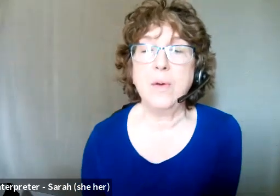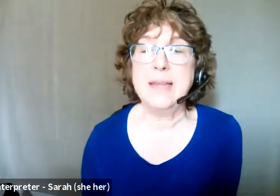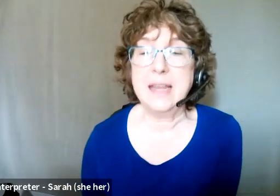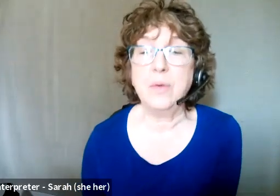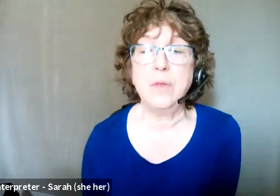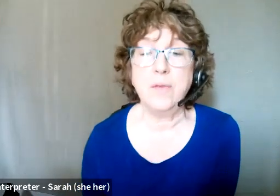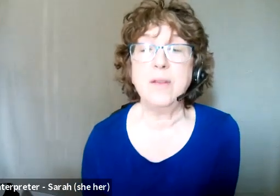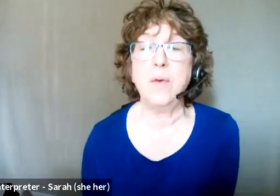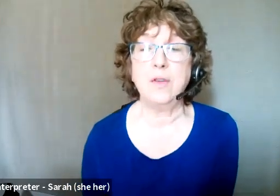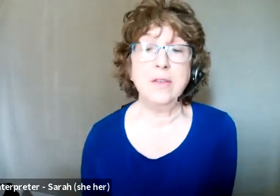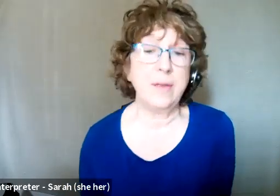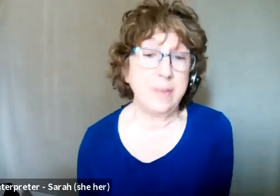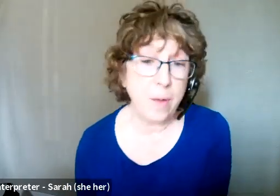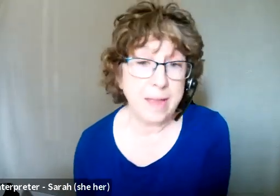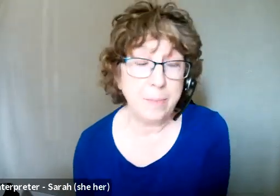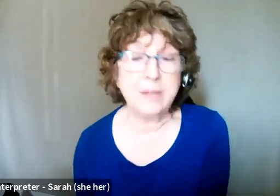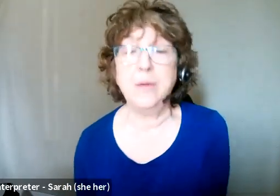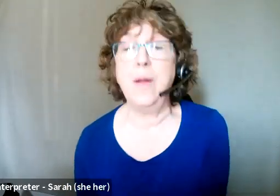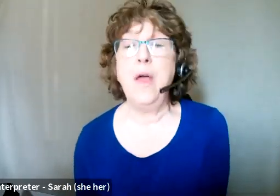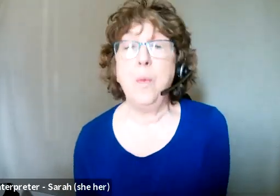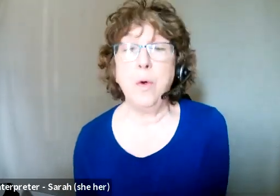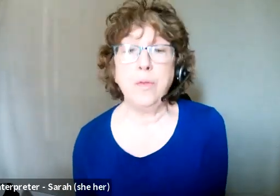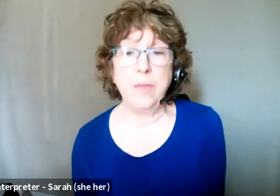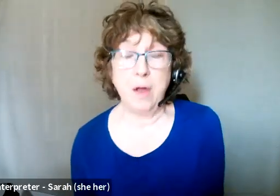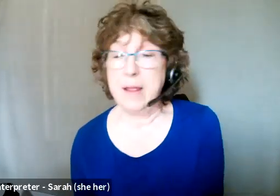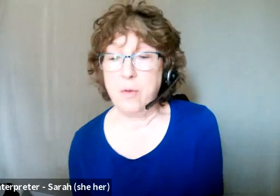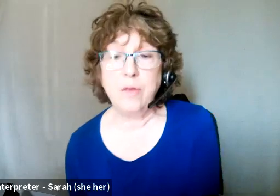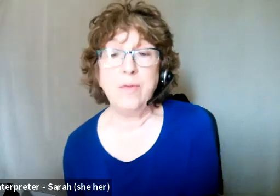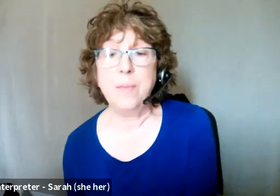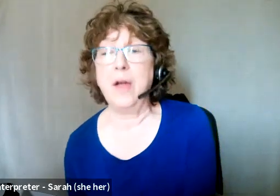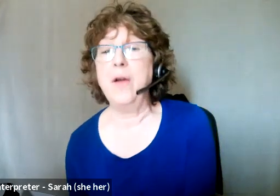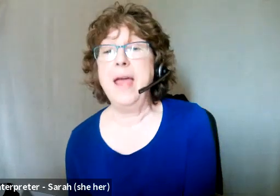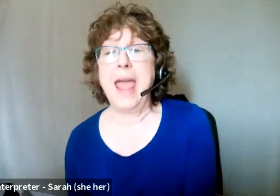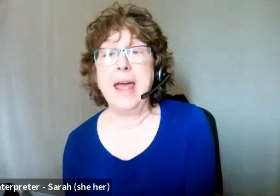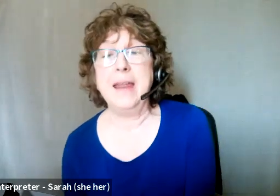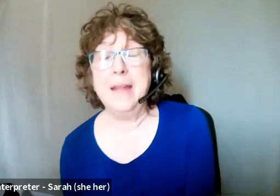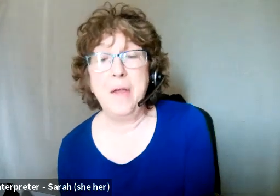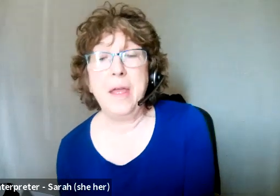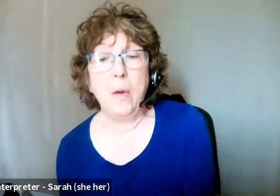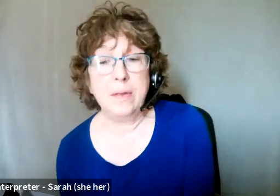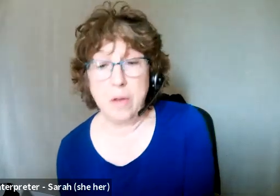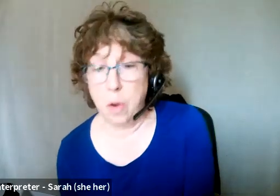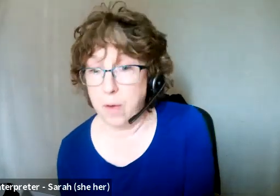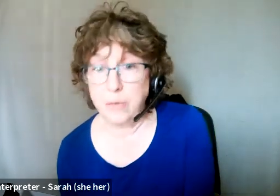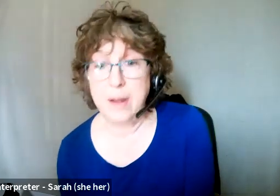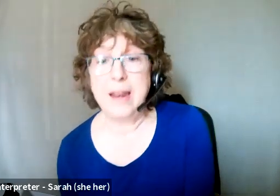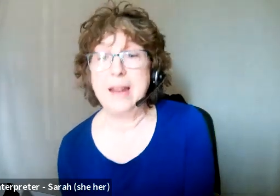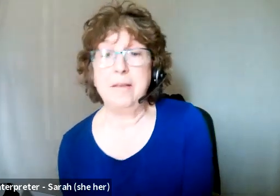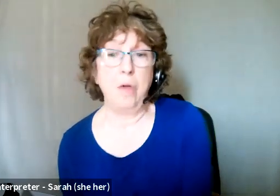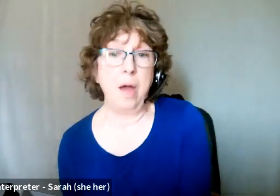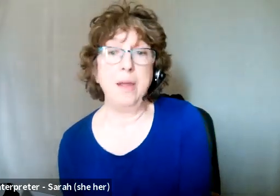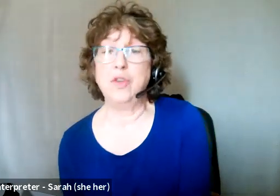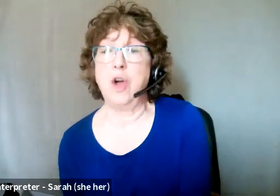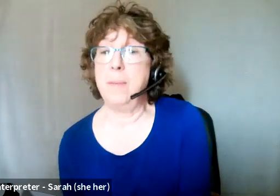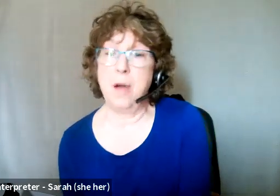was always kind of feeling, my goal was always to get to University of Washington. So I was able to work through there and graduate from there. And I